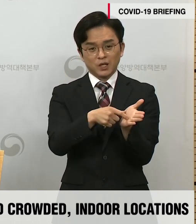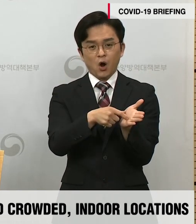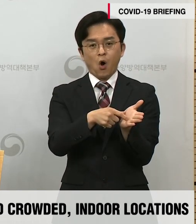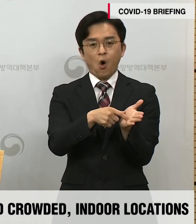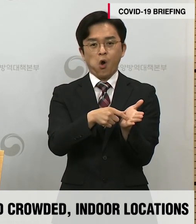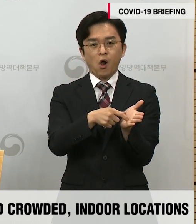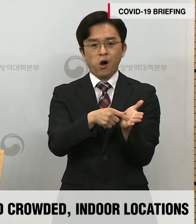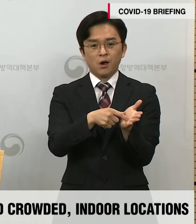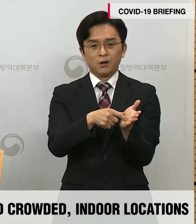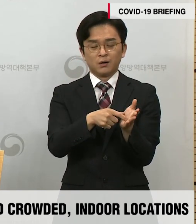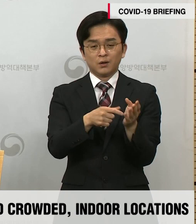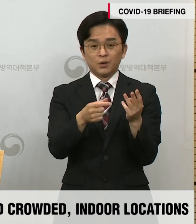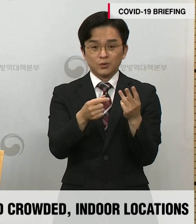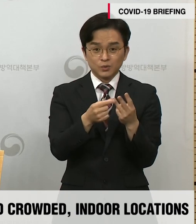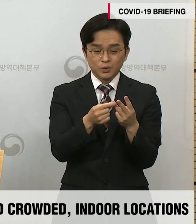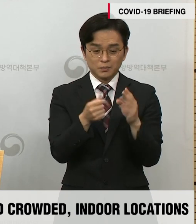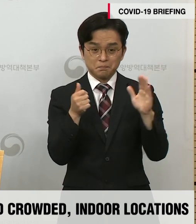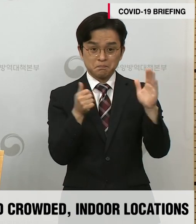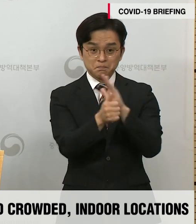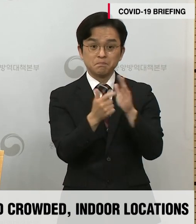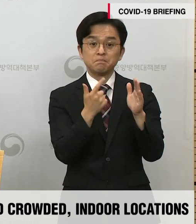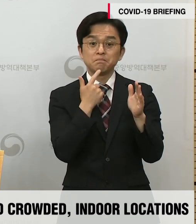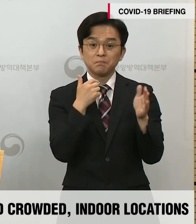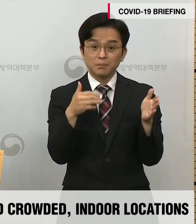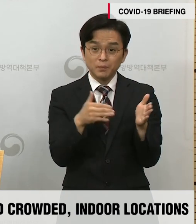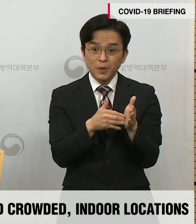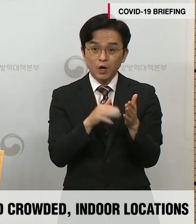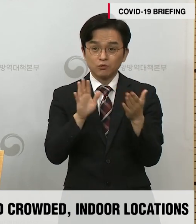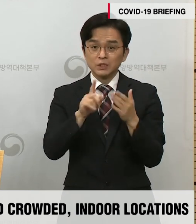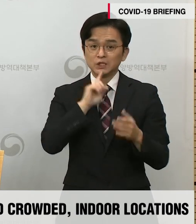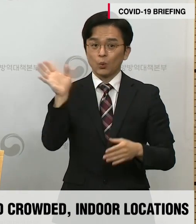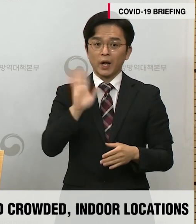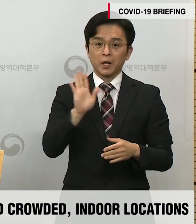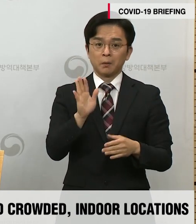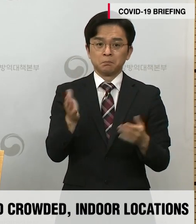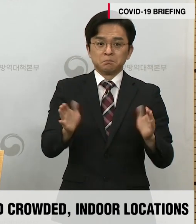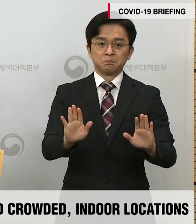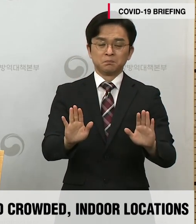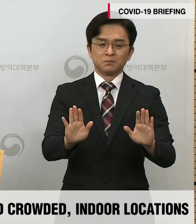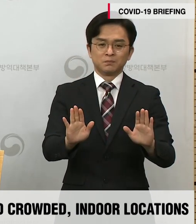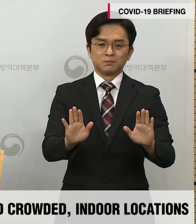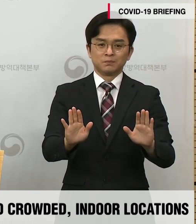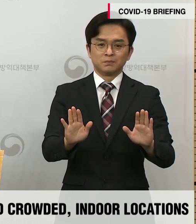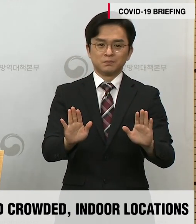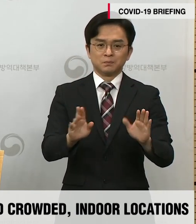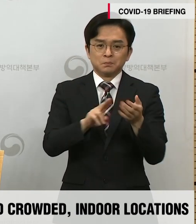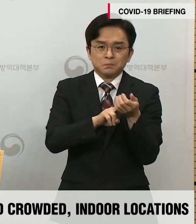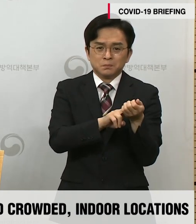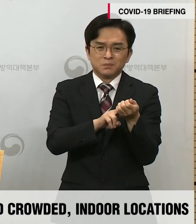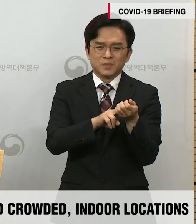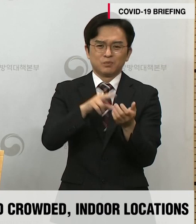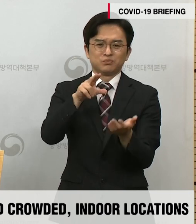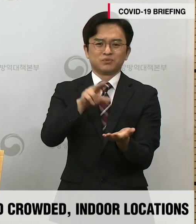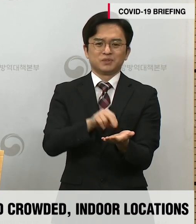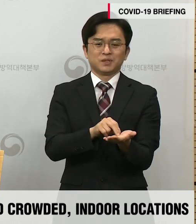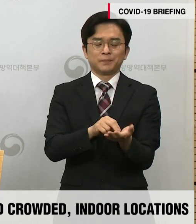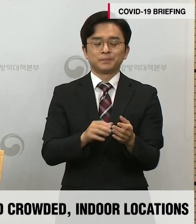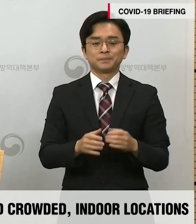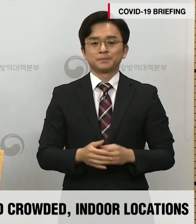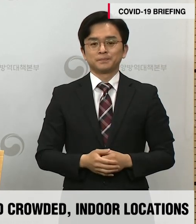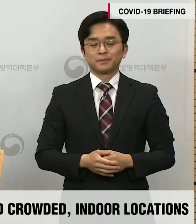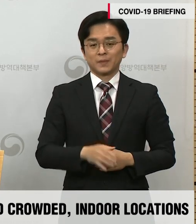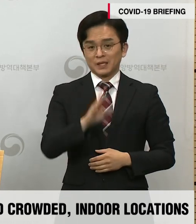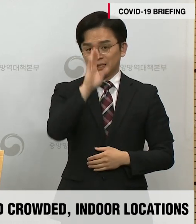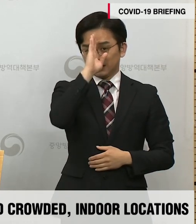not accurate. And also, this is why we have great concerns of voluntary reporting of these visitors. And